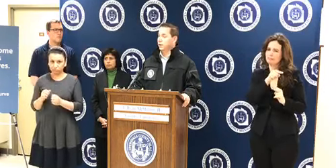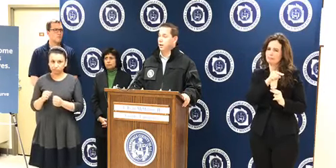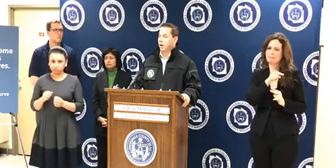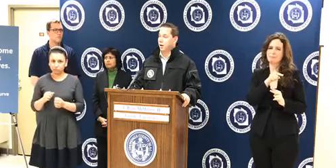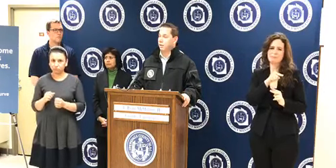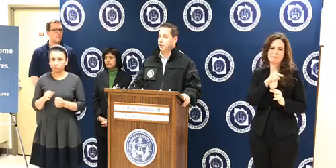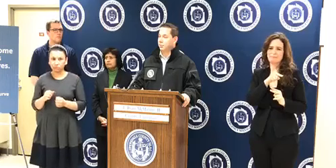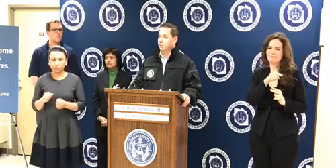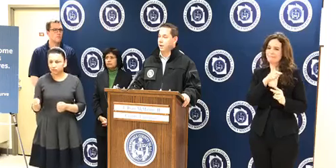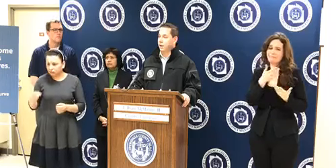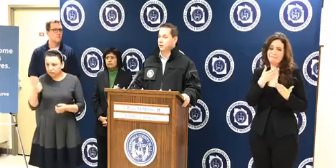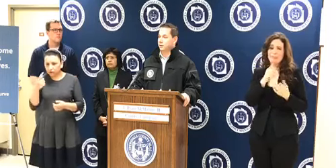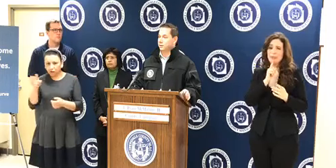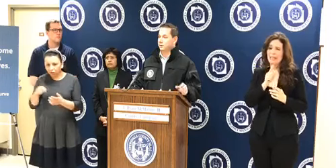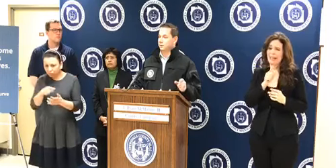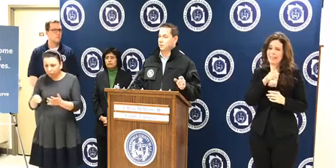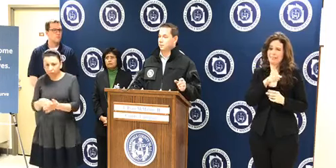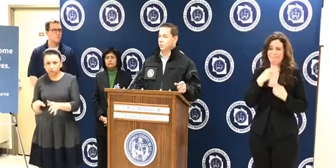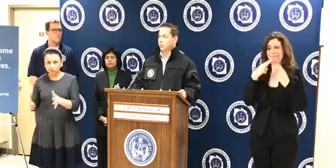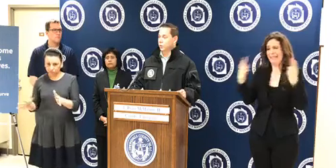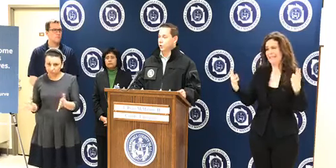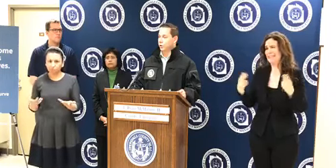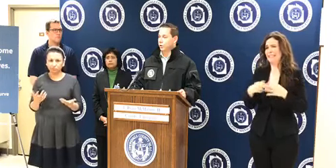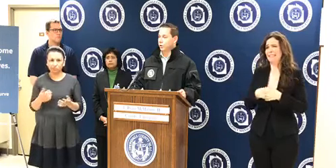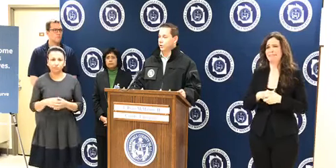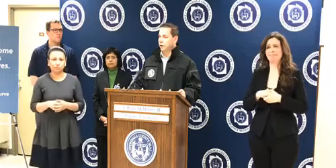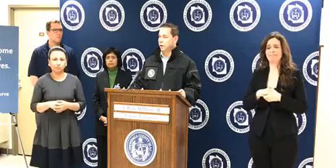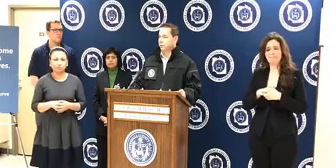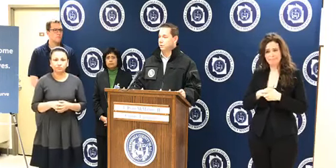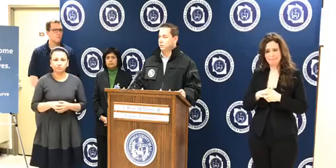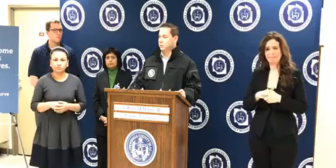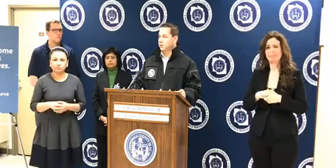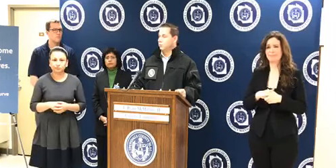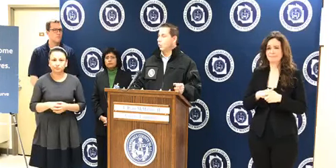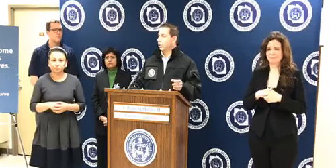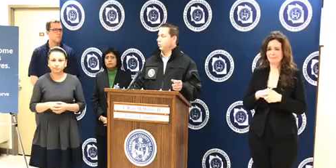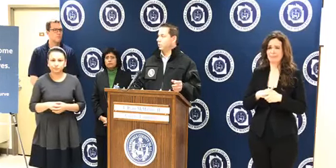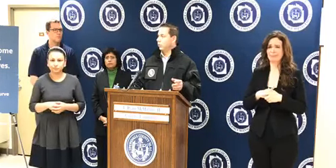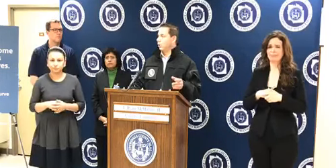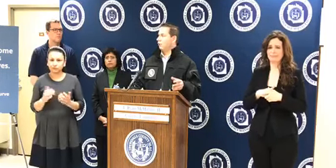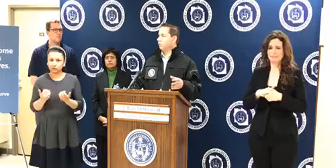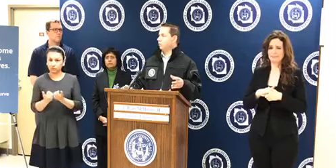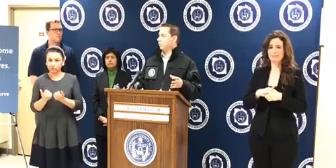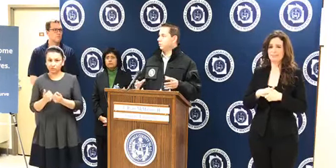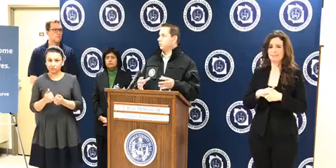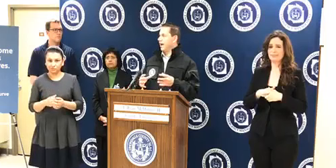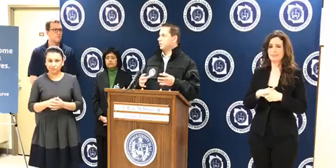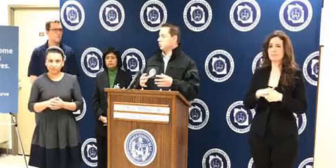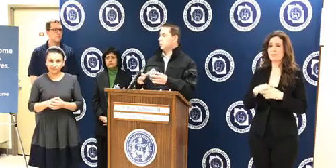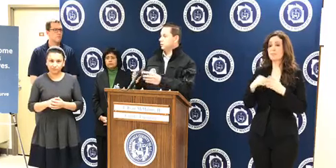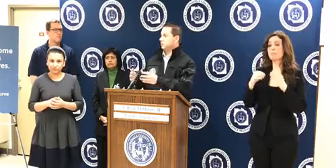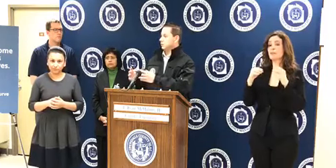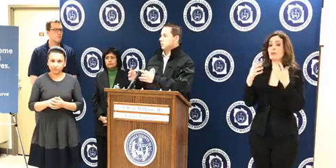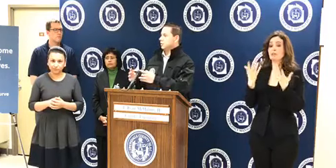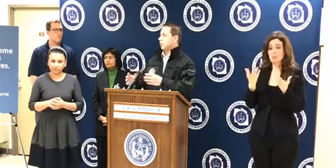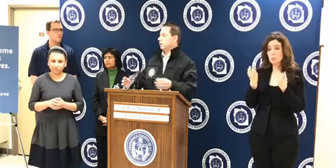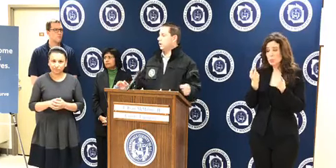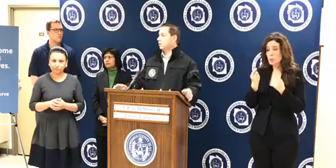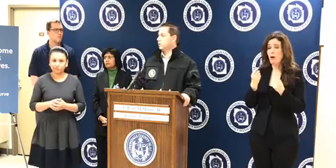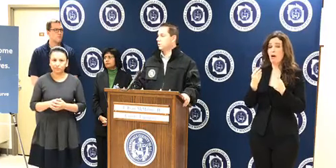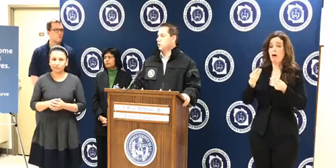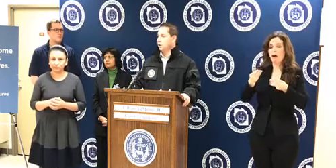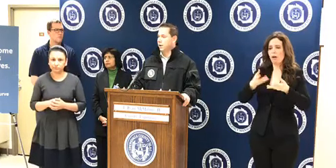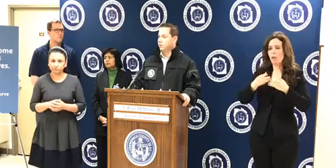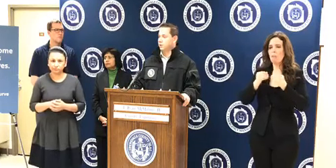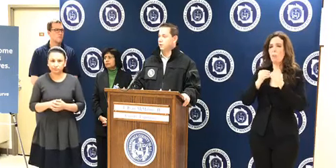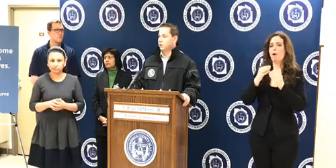wrong. And we're getting more and more comfortable with the facts related to this one